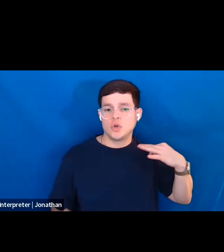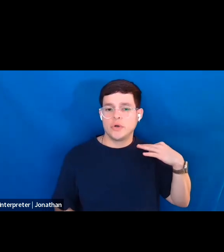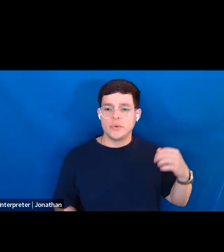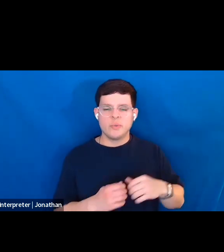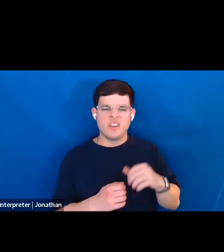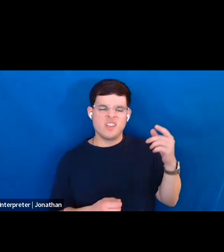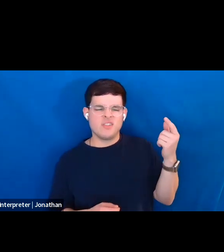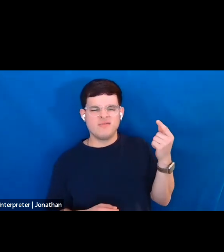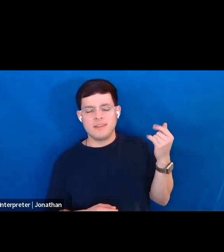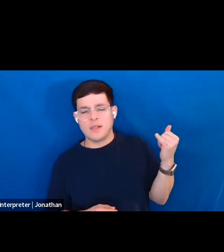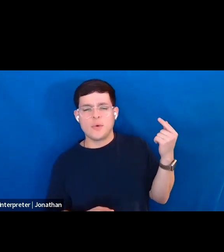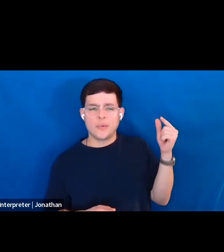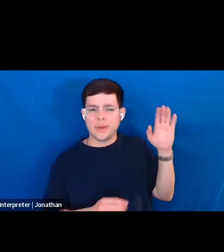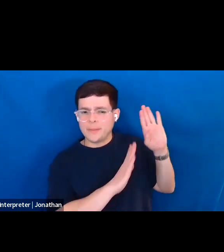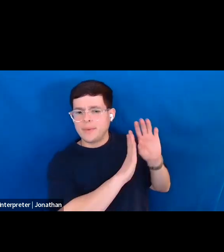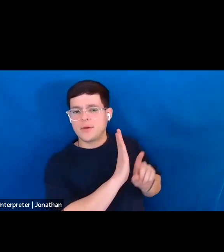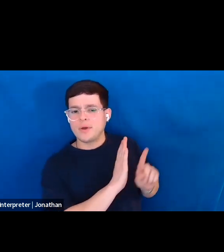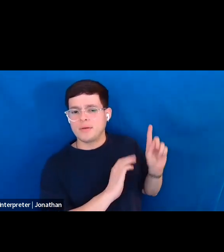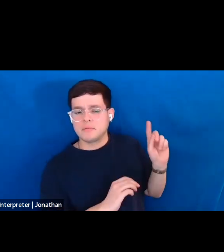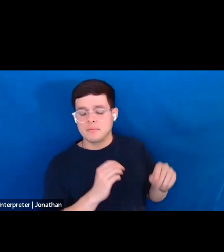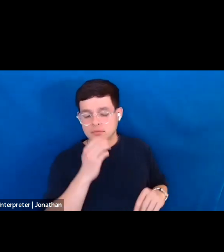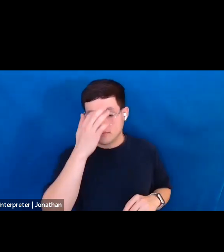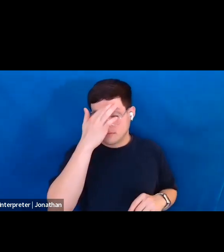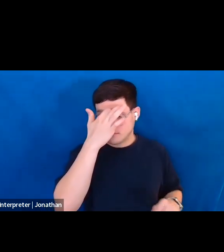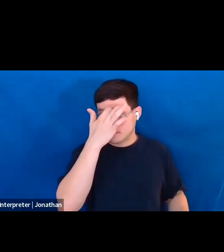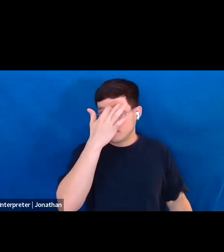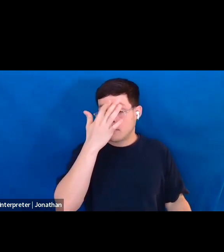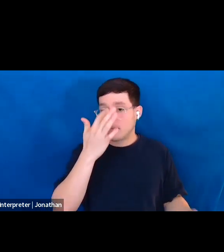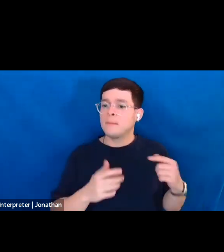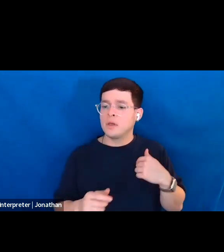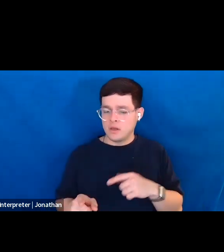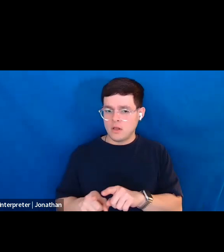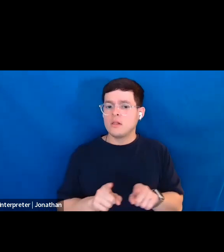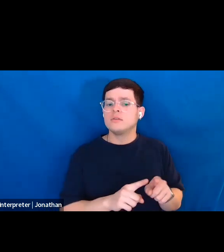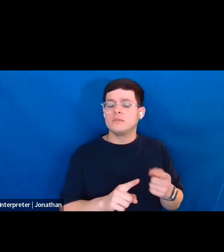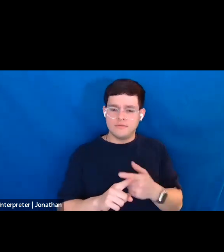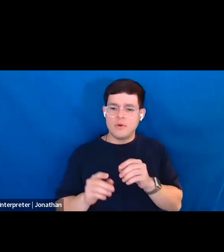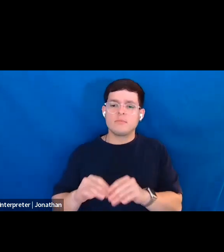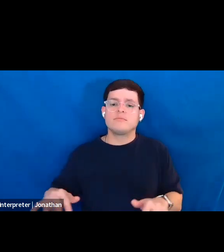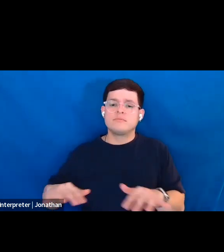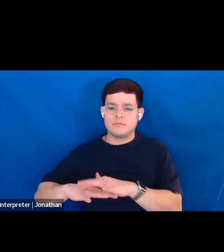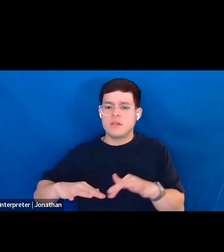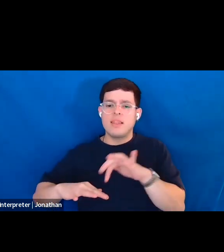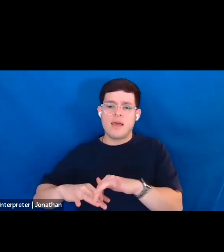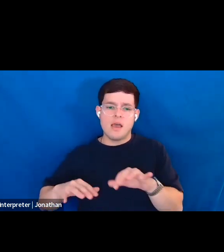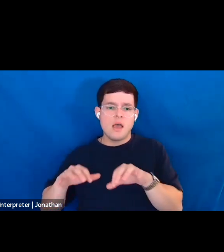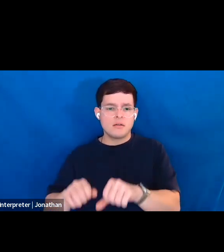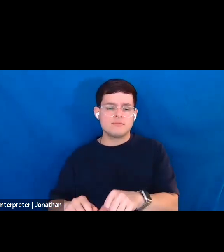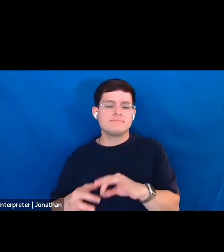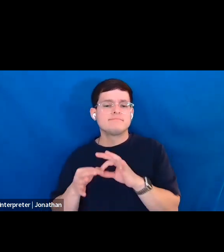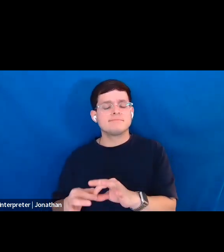green REVISE background. And I am also coming to you from land that is home to